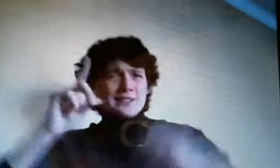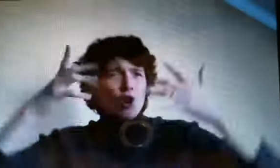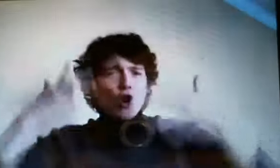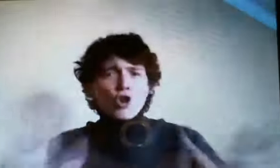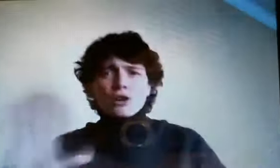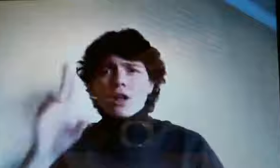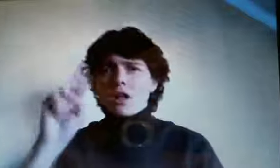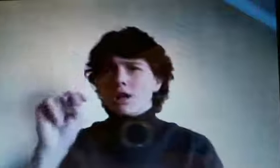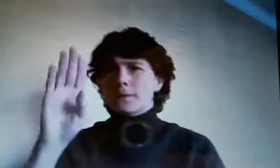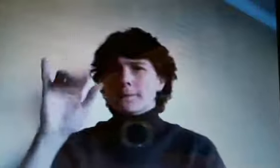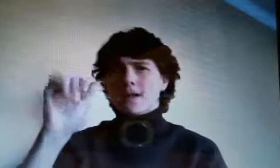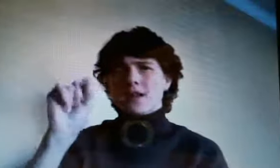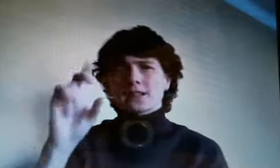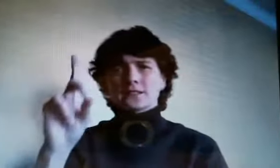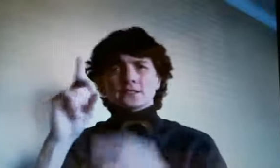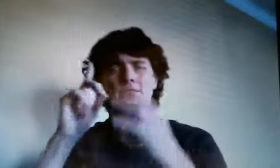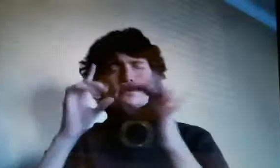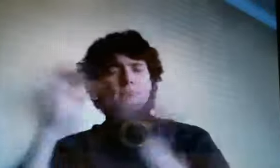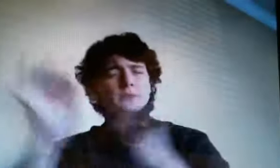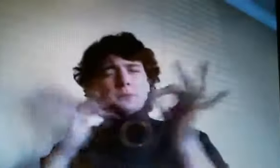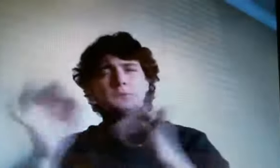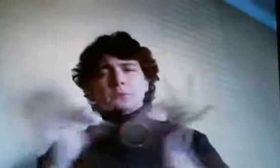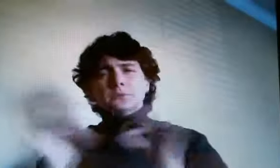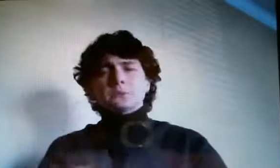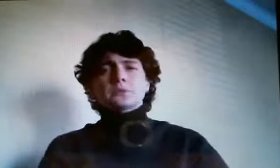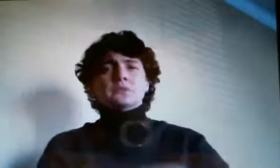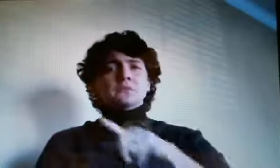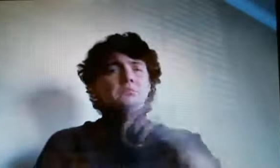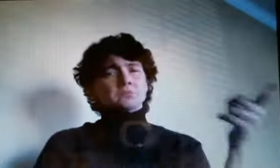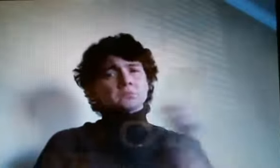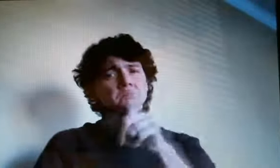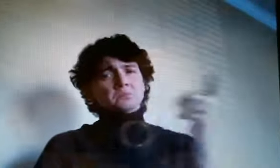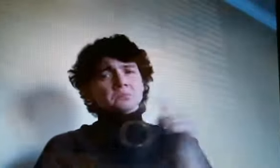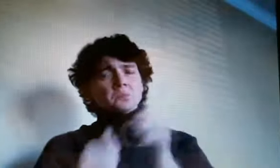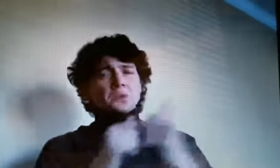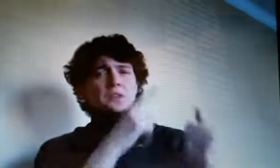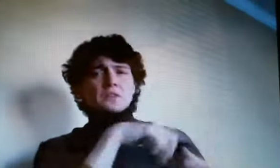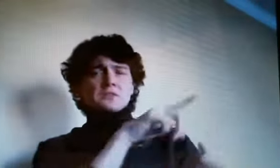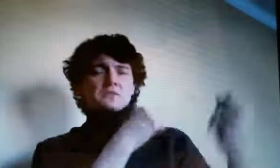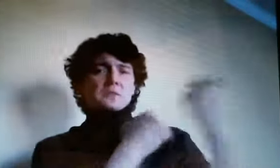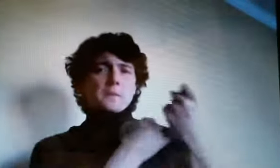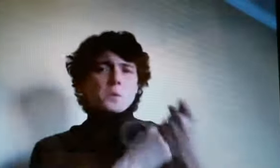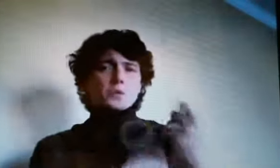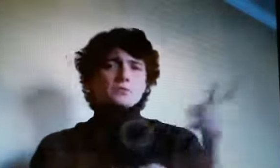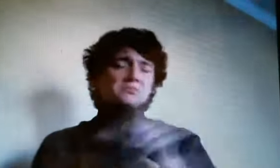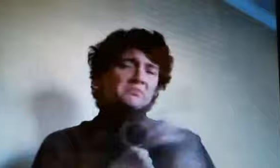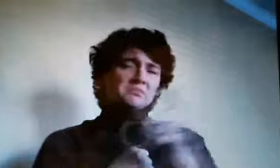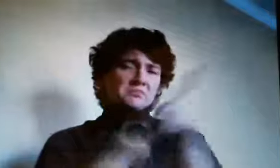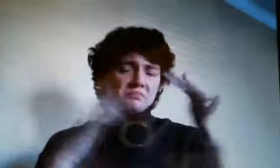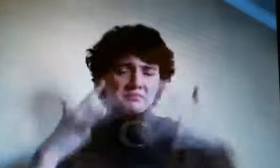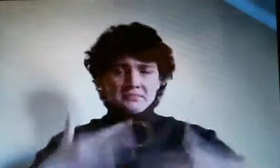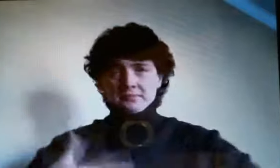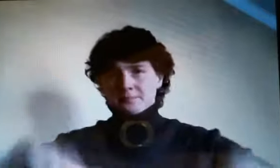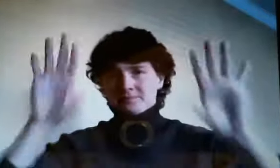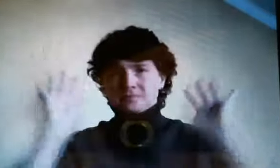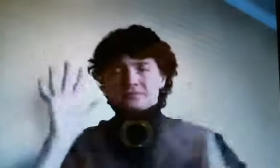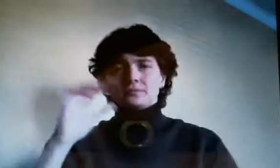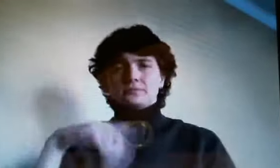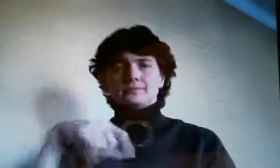the ID, there was no money. So we explained all that. We went back and forth with different